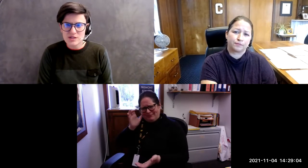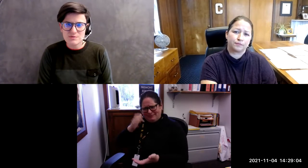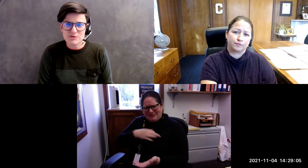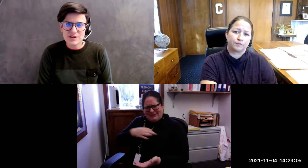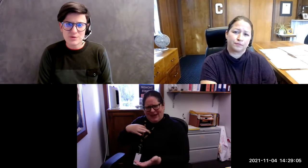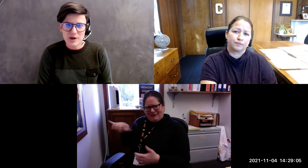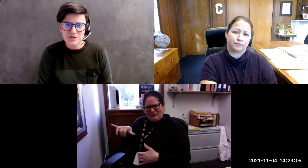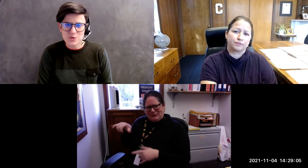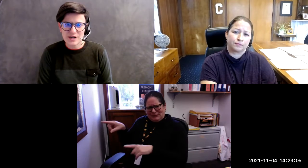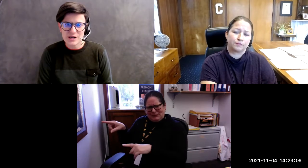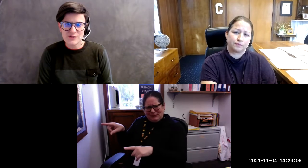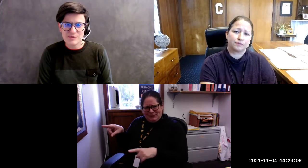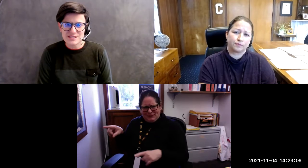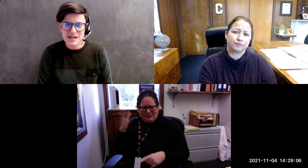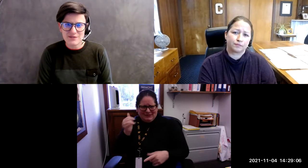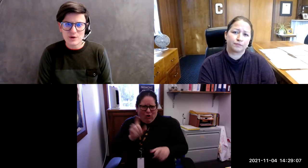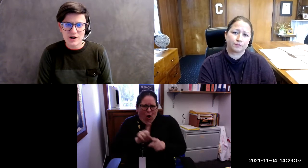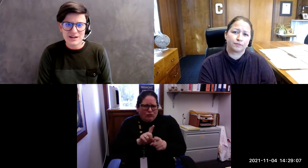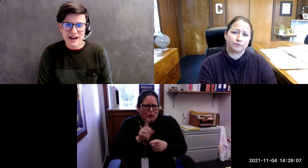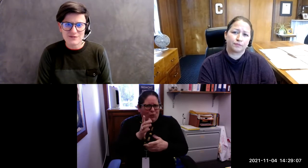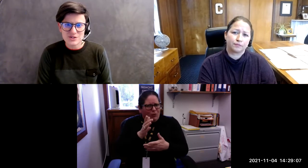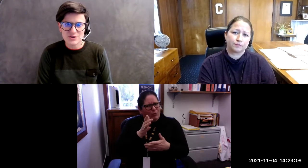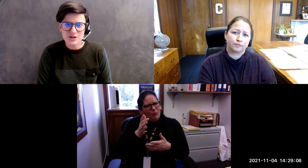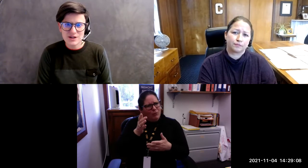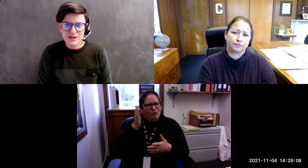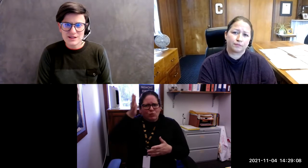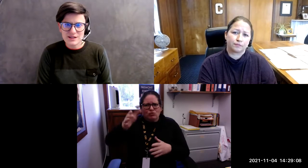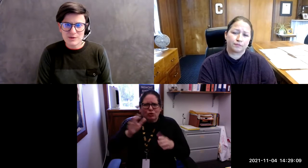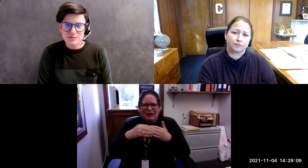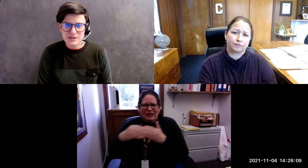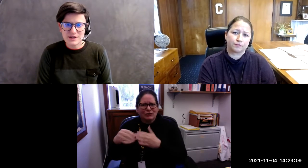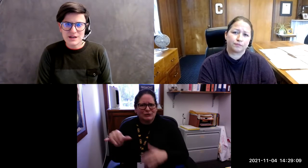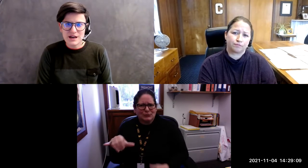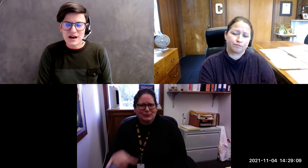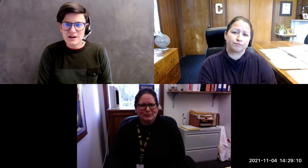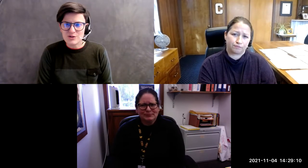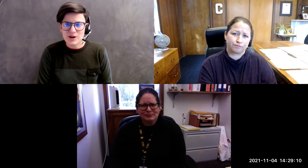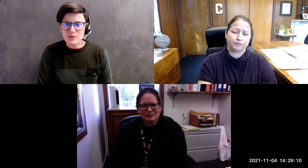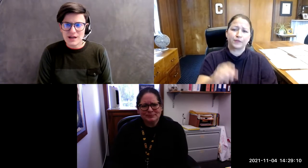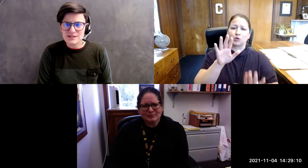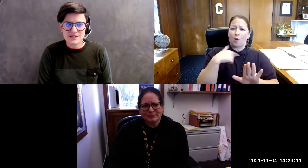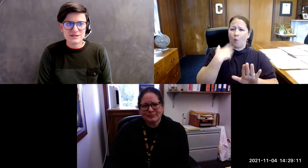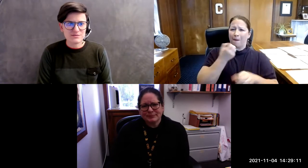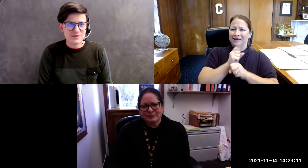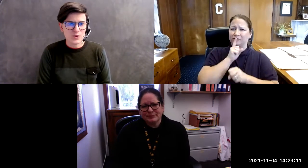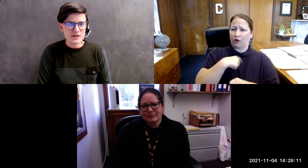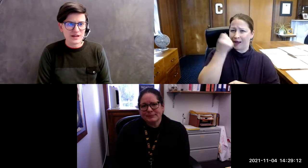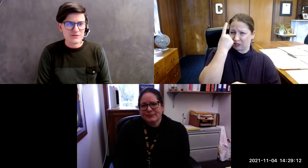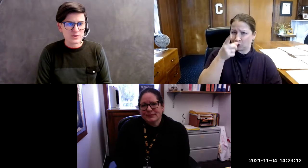students, but really we also want to hear from the staff we already have too. That would be a great way to quickly have